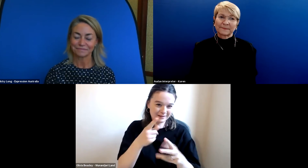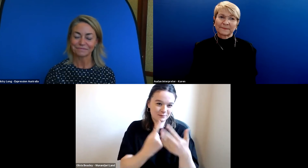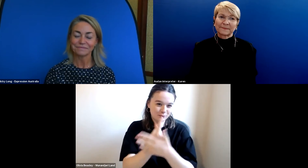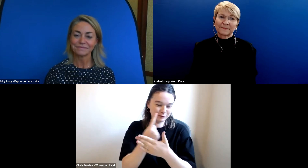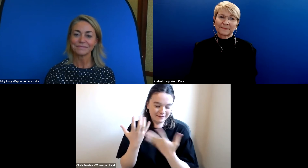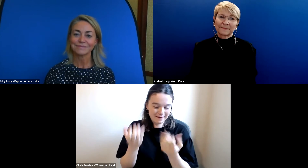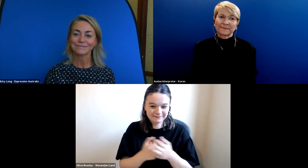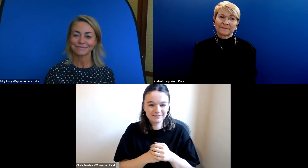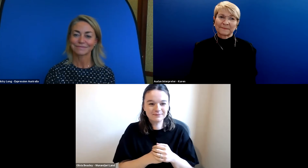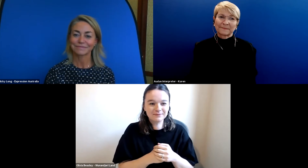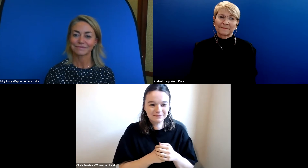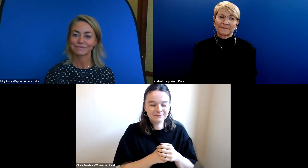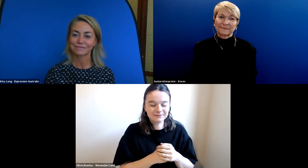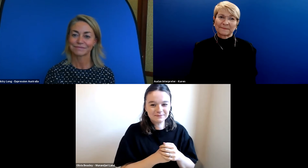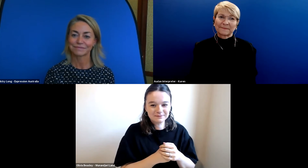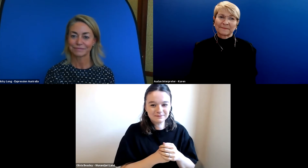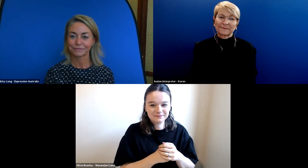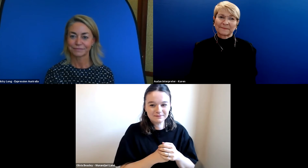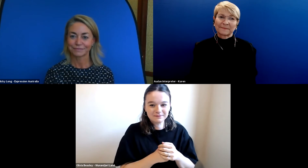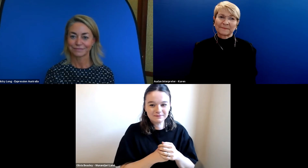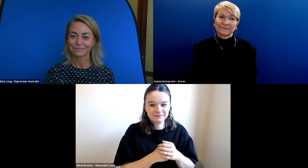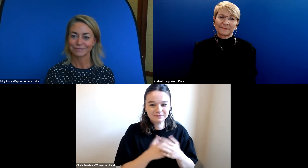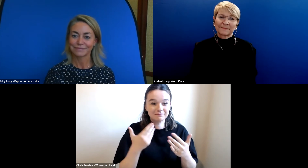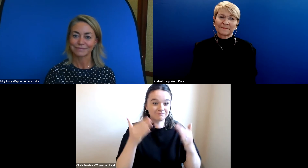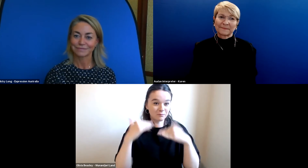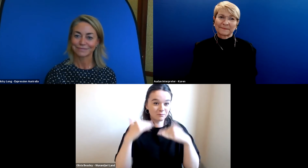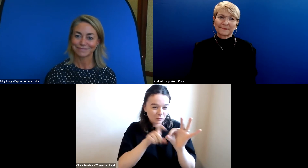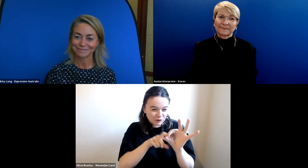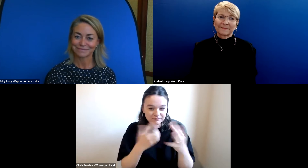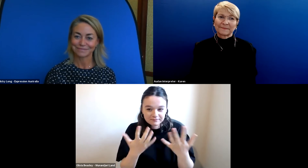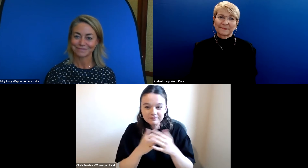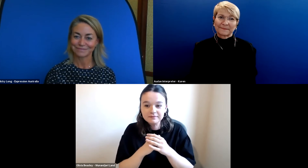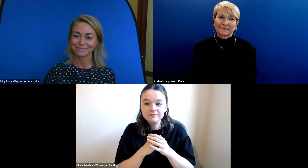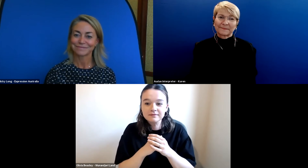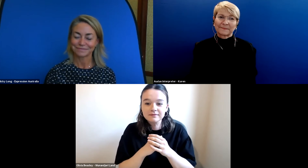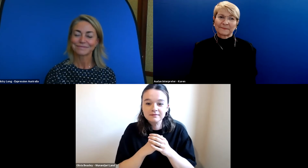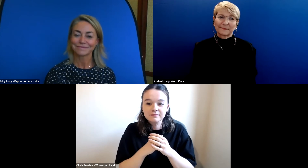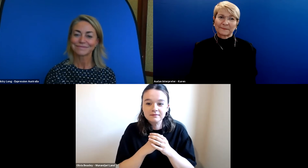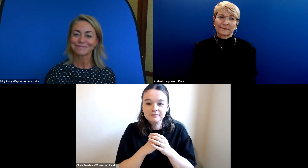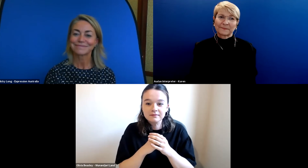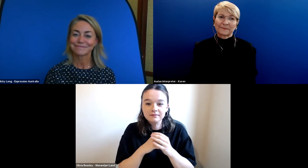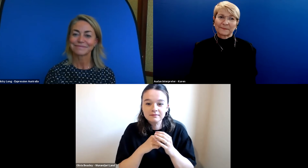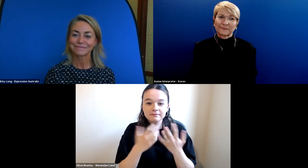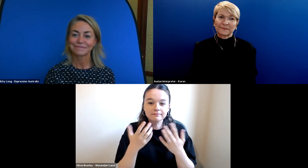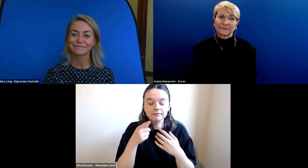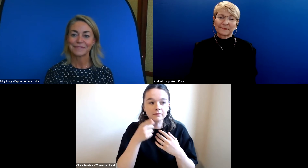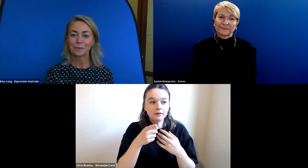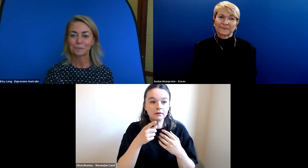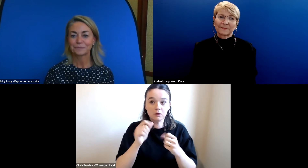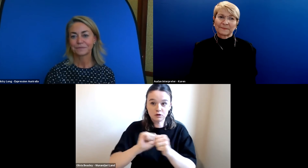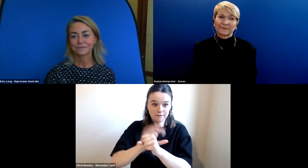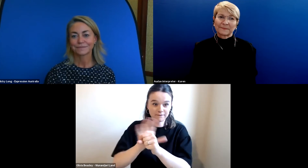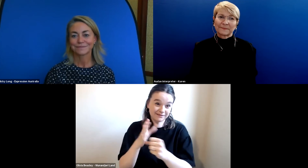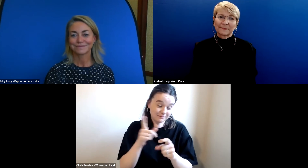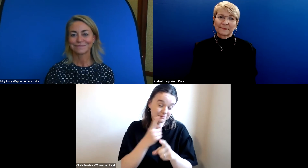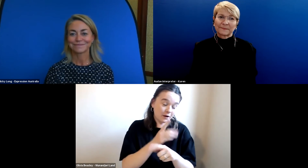the risks are lessening and we'll be able to attend things face-to-face, you'll have more opportunity to interact with people and continue your learning. So